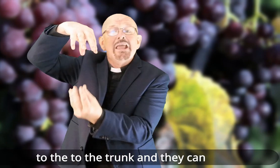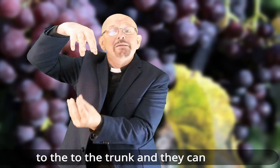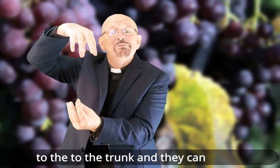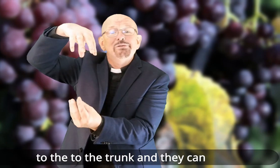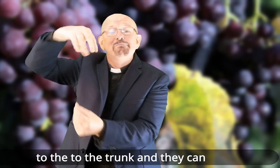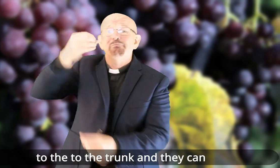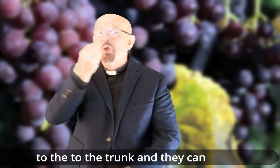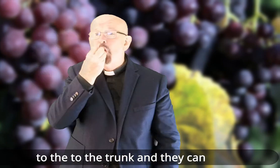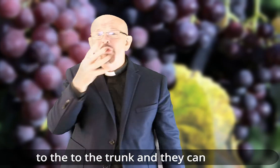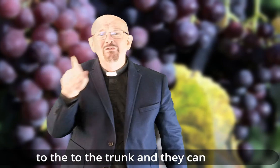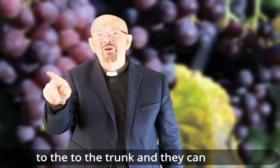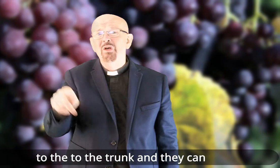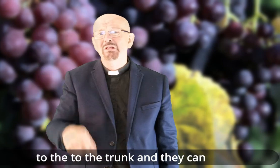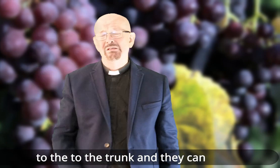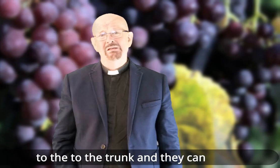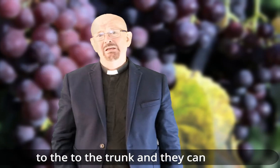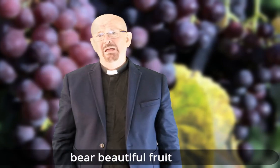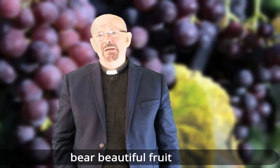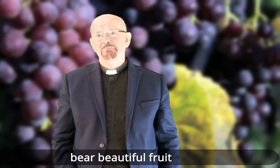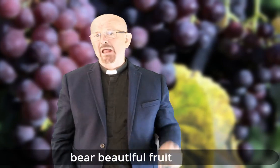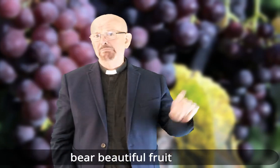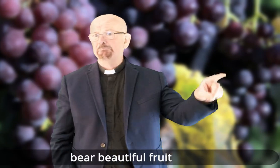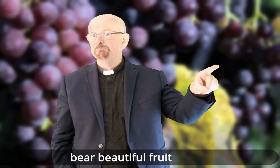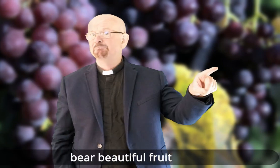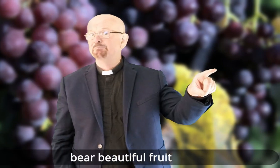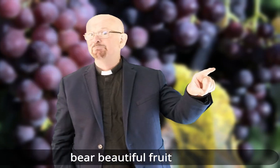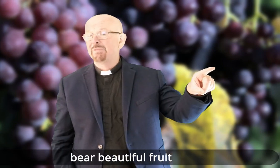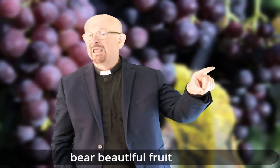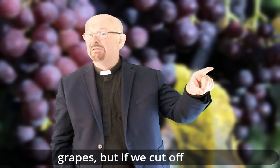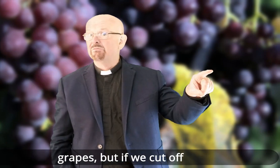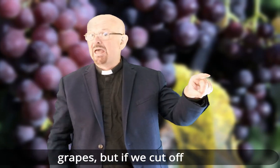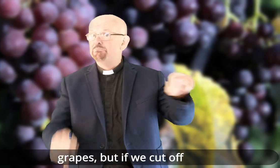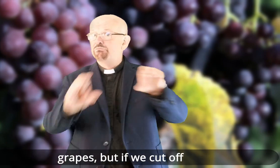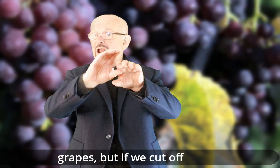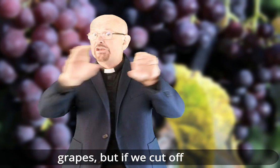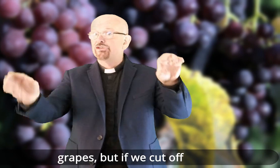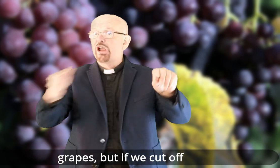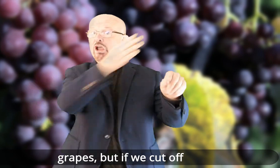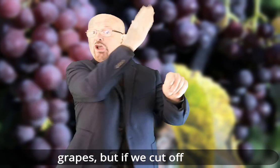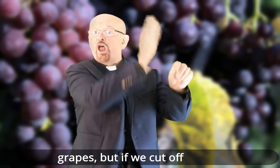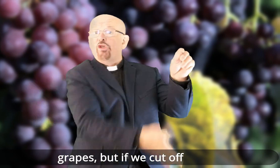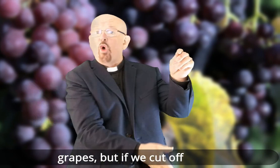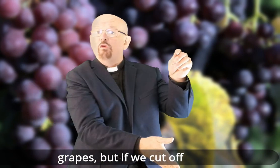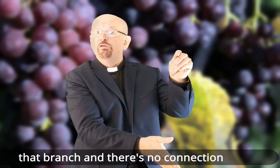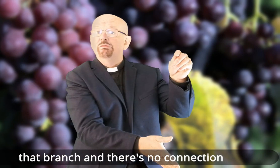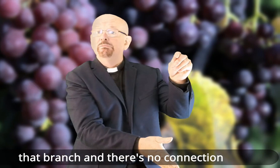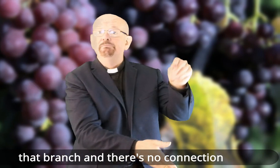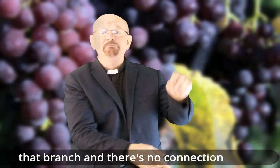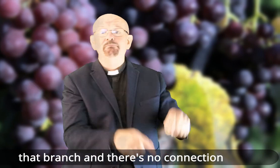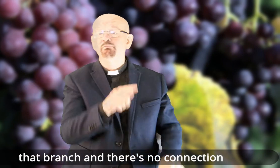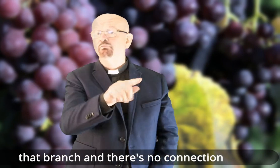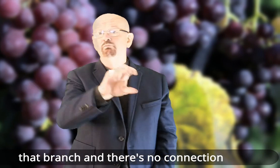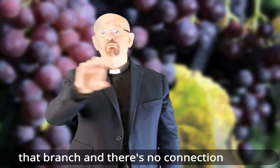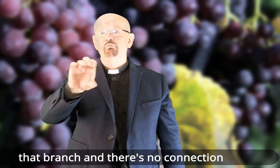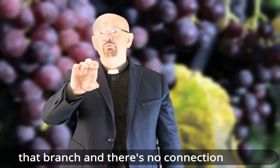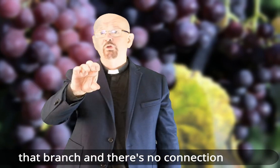trunk. And they can bear beautiful fruit, grapes. But if we cut off that branch and there's no connection,